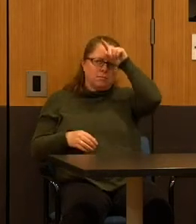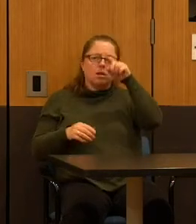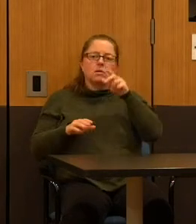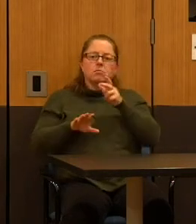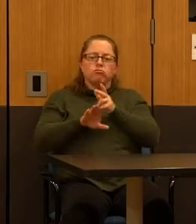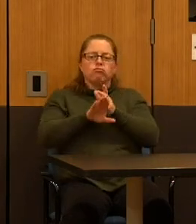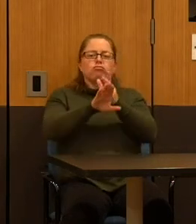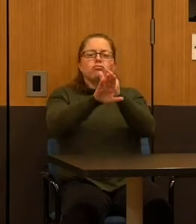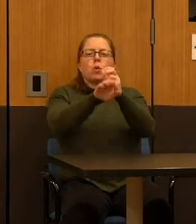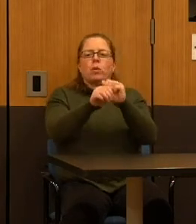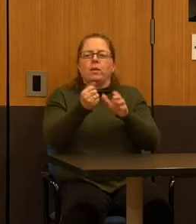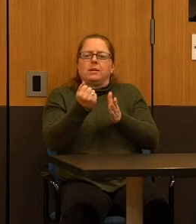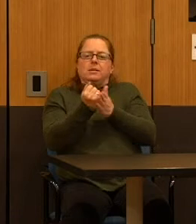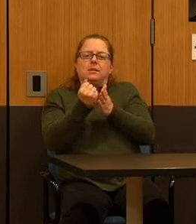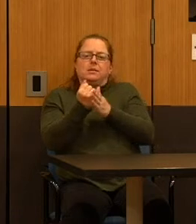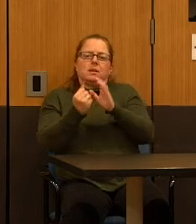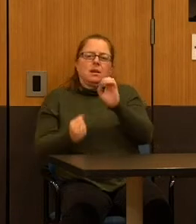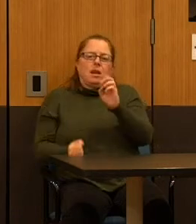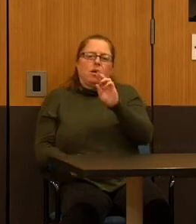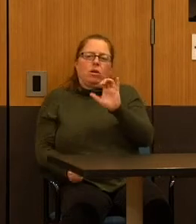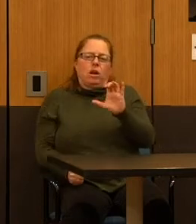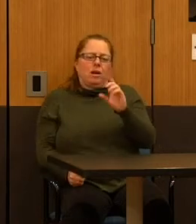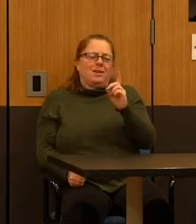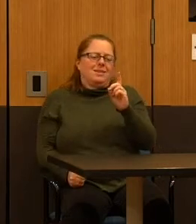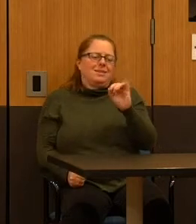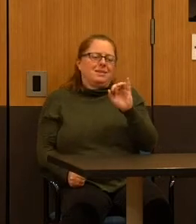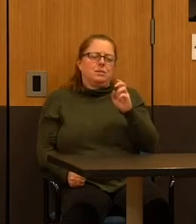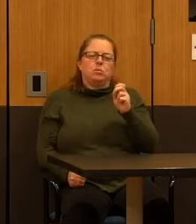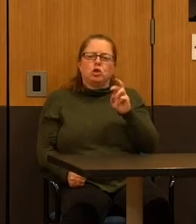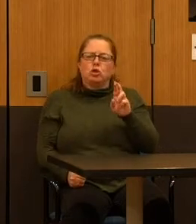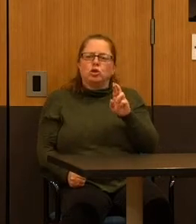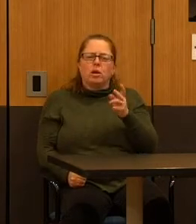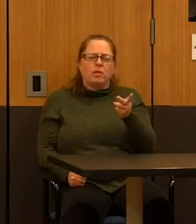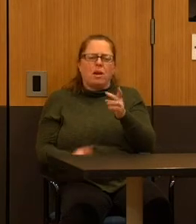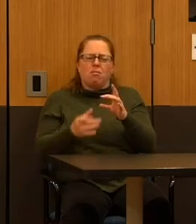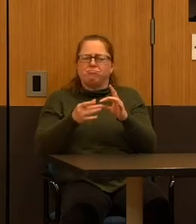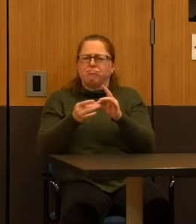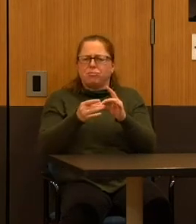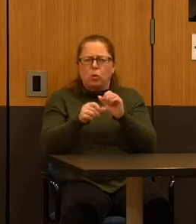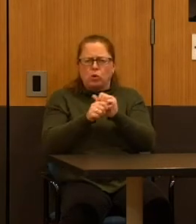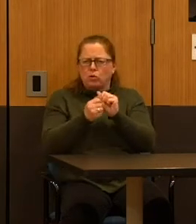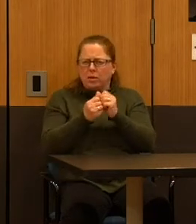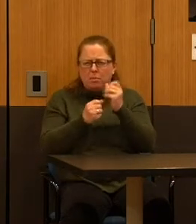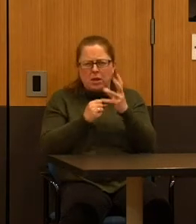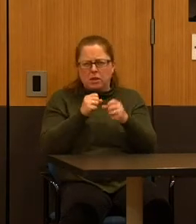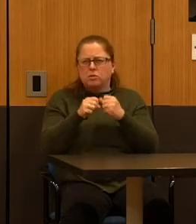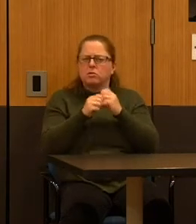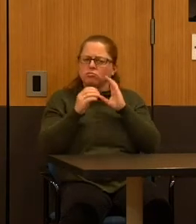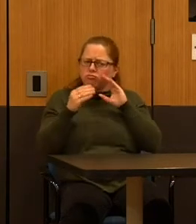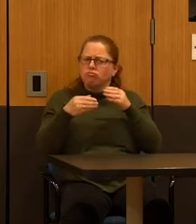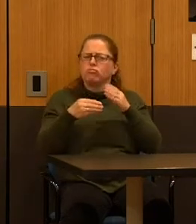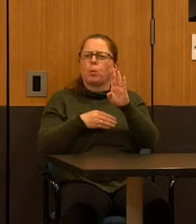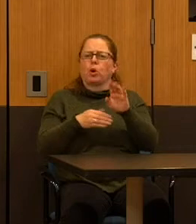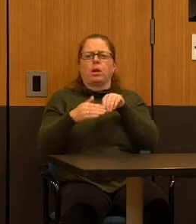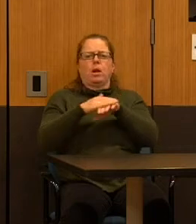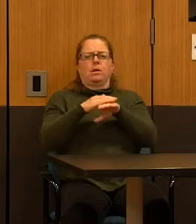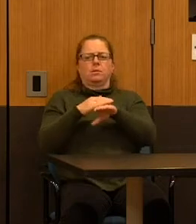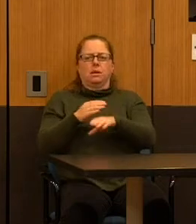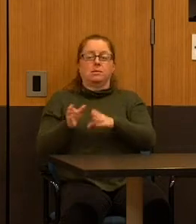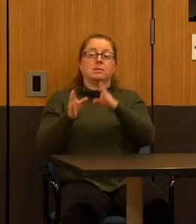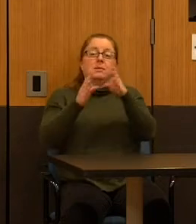assistant, Eric Dibner, and Zukas and Dibner would work together for years on access in Berkeley. And